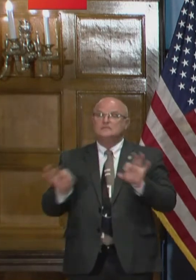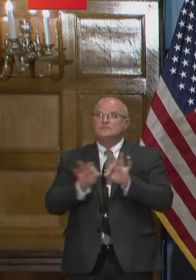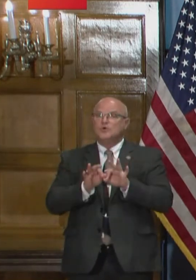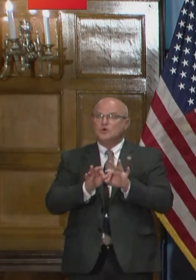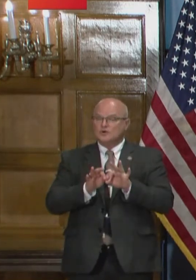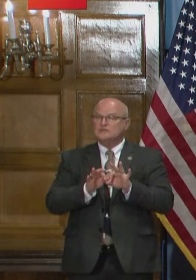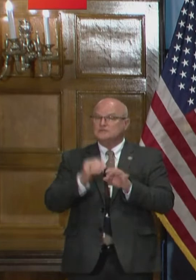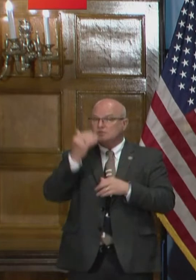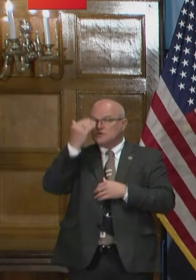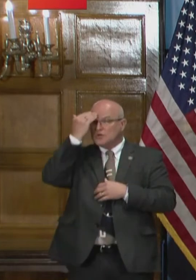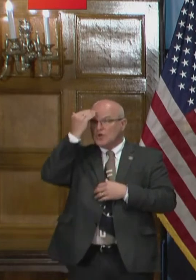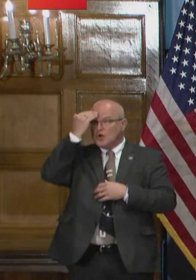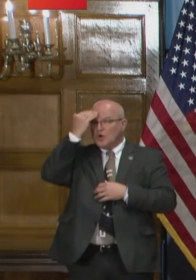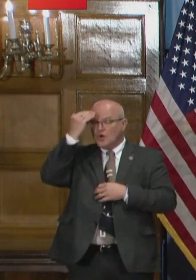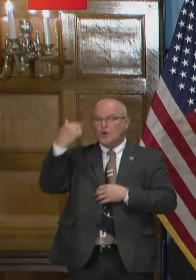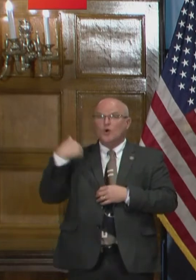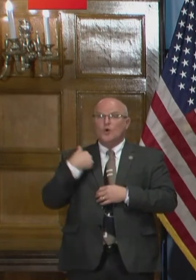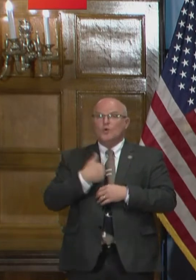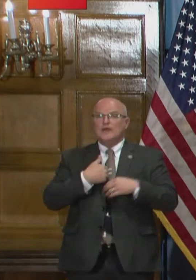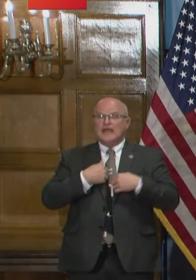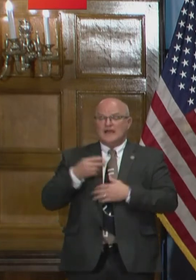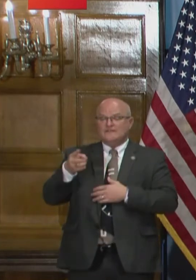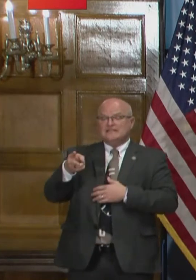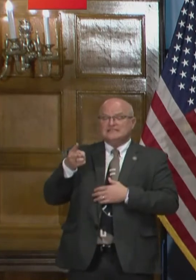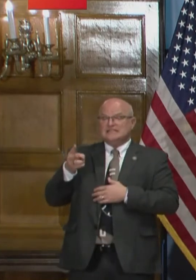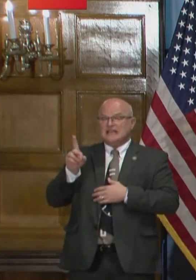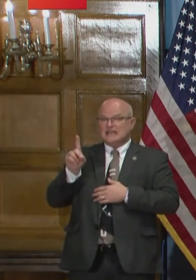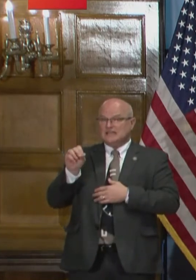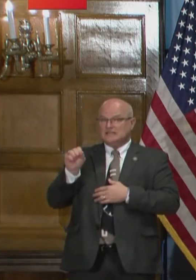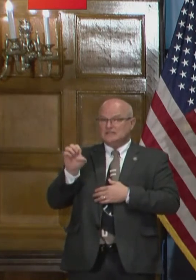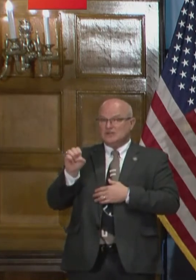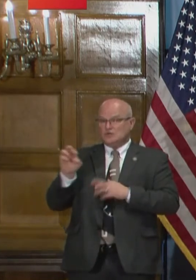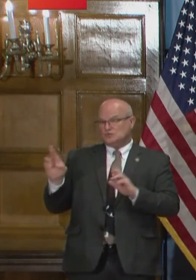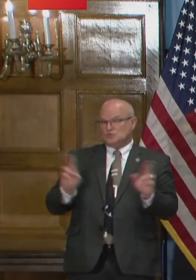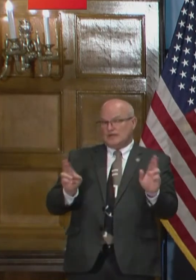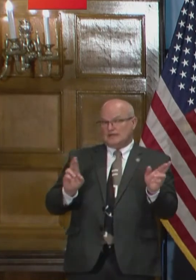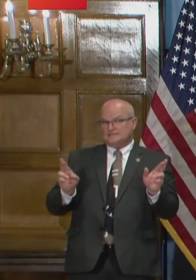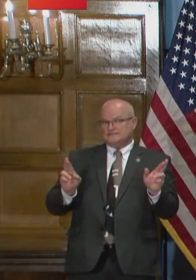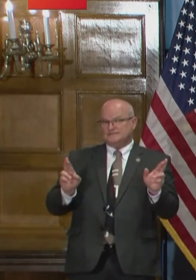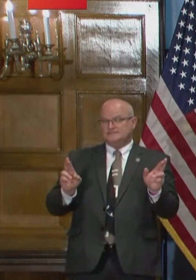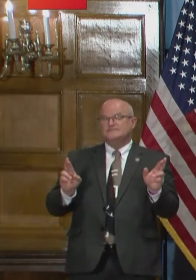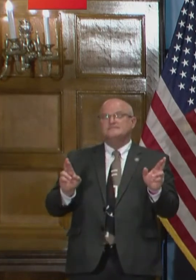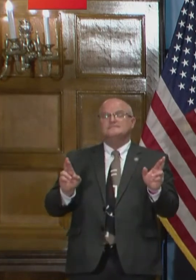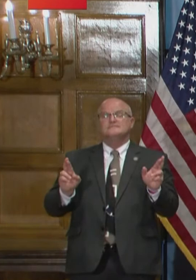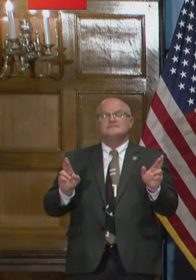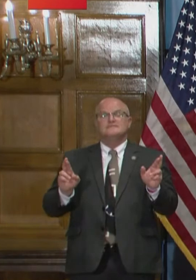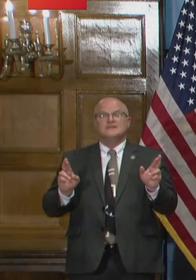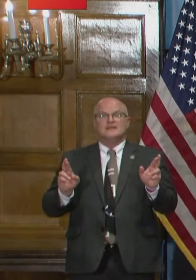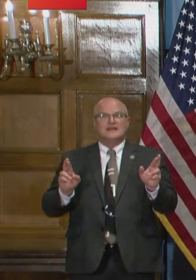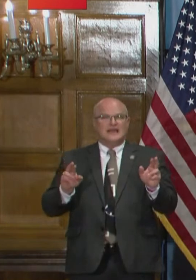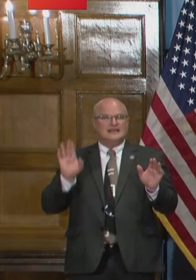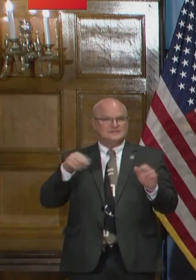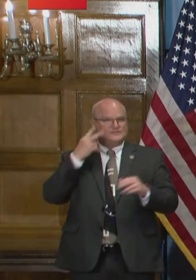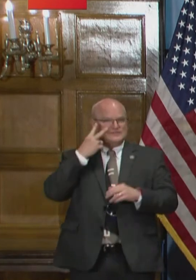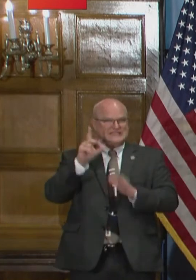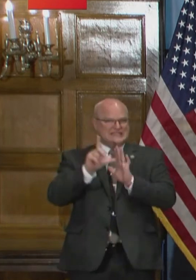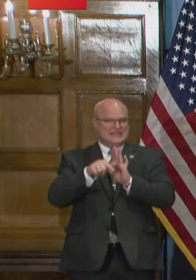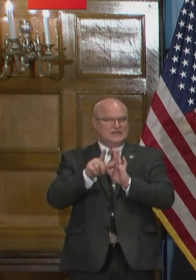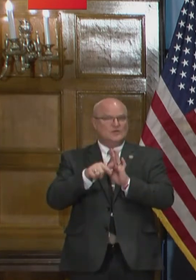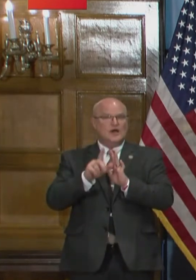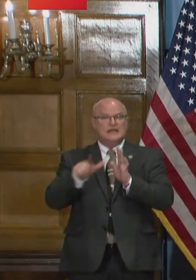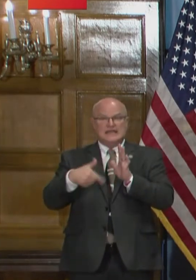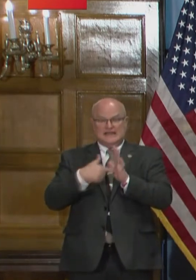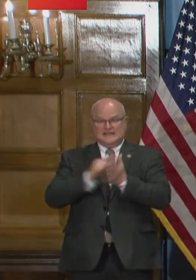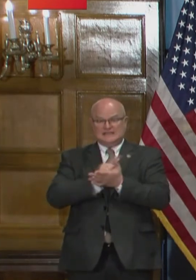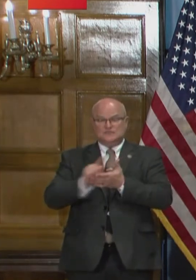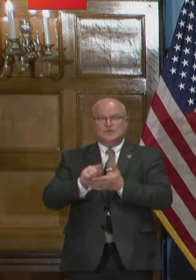that we do have our second dose allocation. And so, as you'll see later on, this